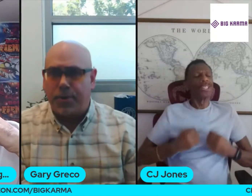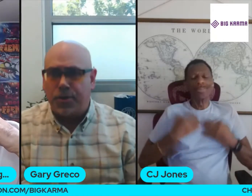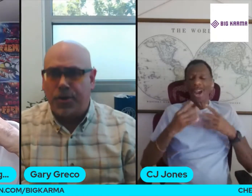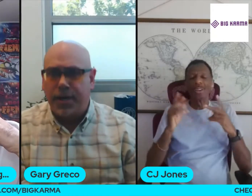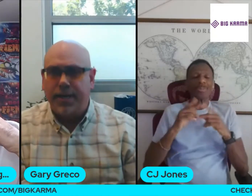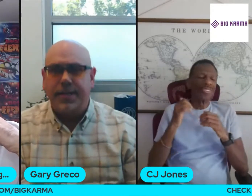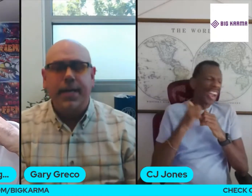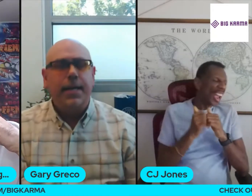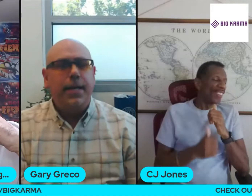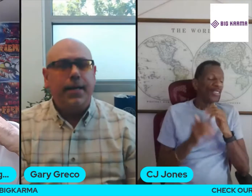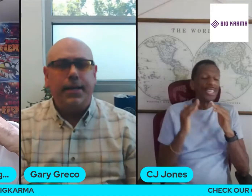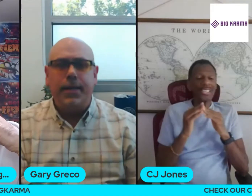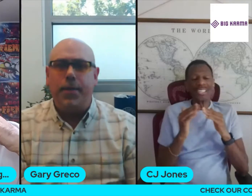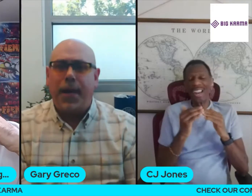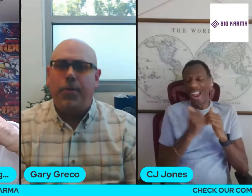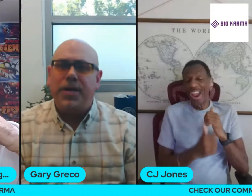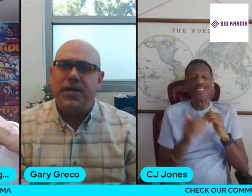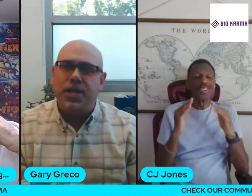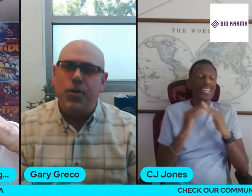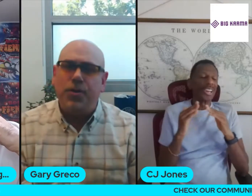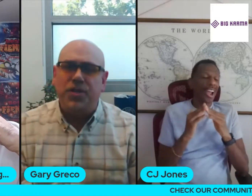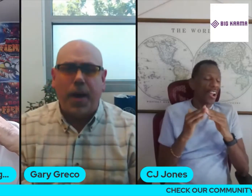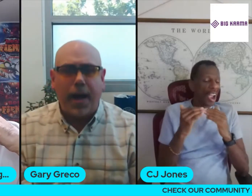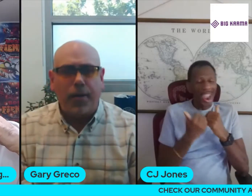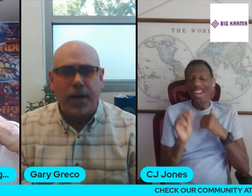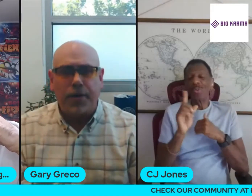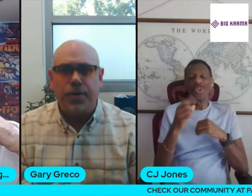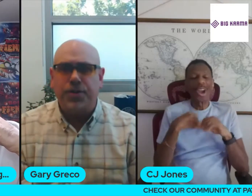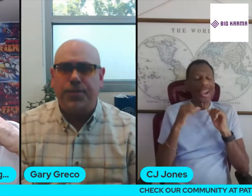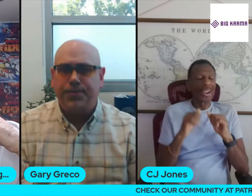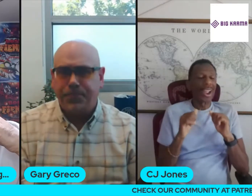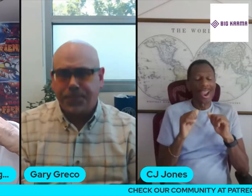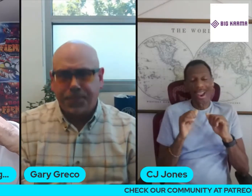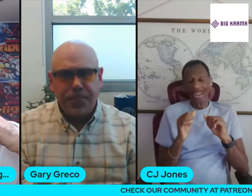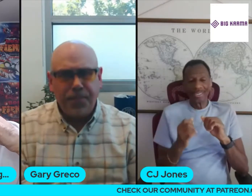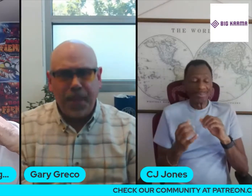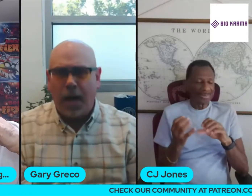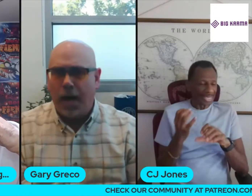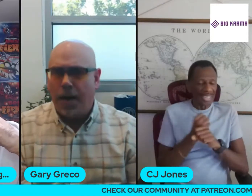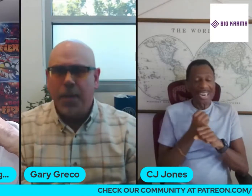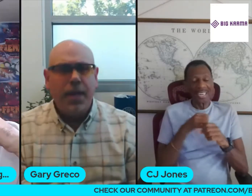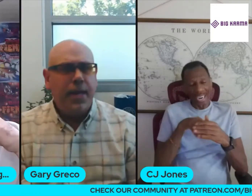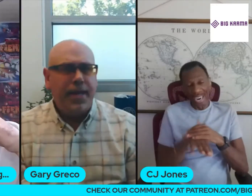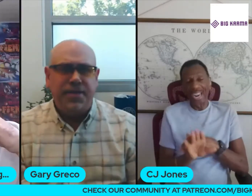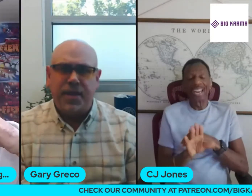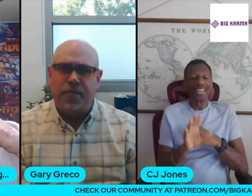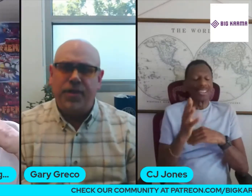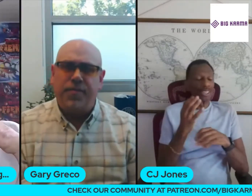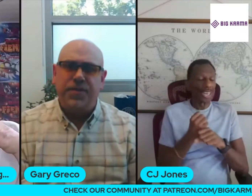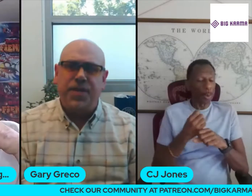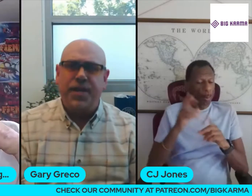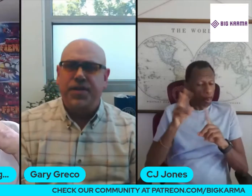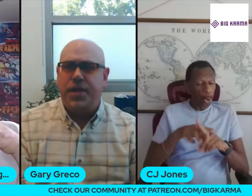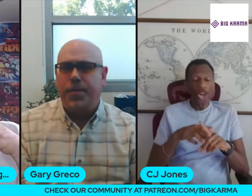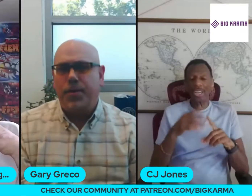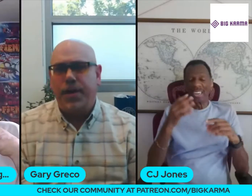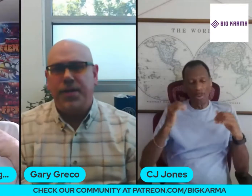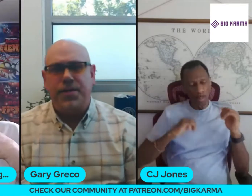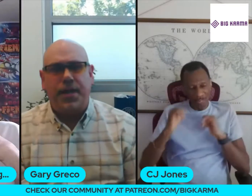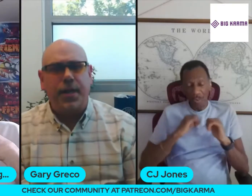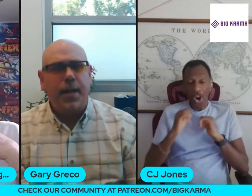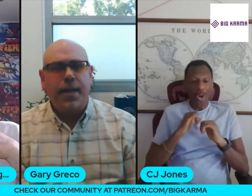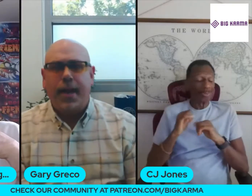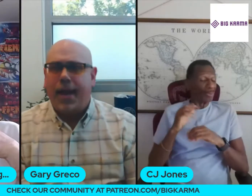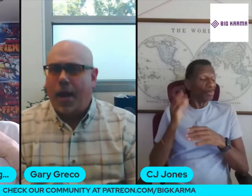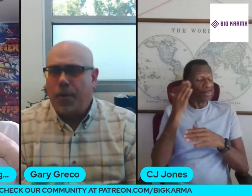any opportunities. But I would continue inspiring others in several different states and